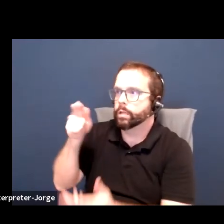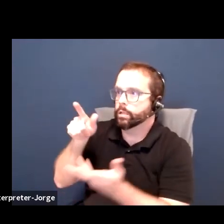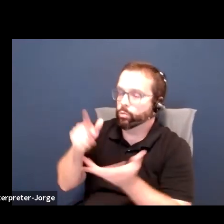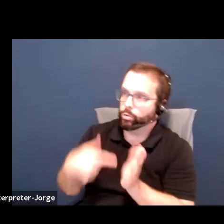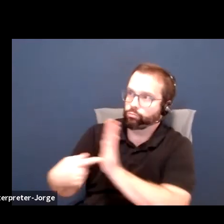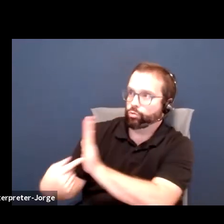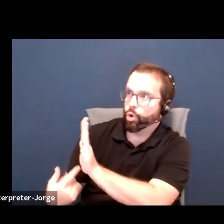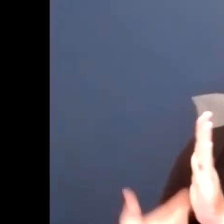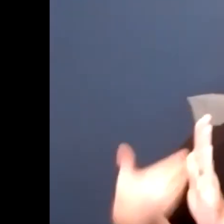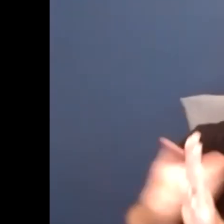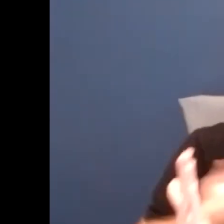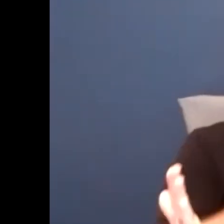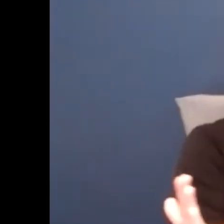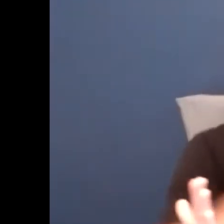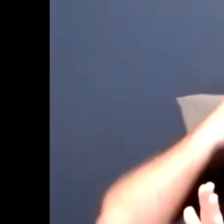power.